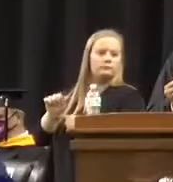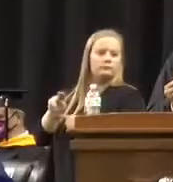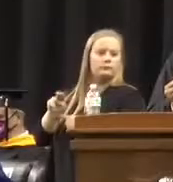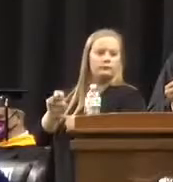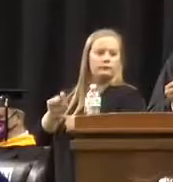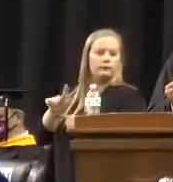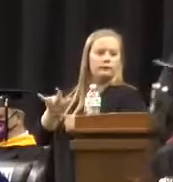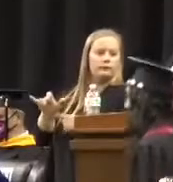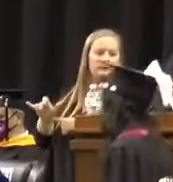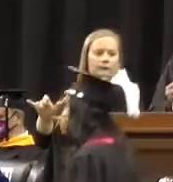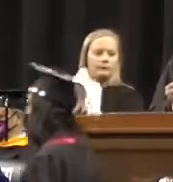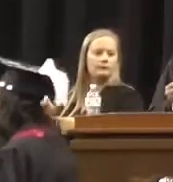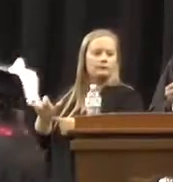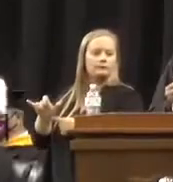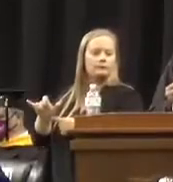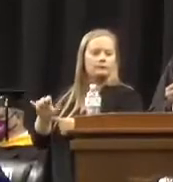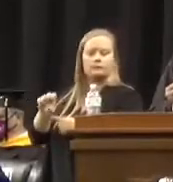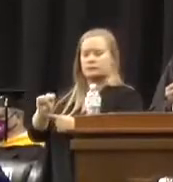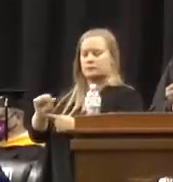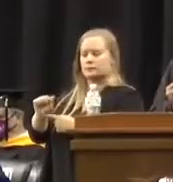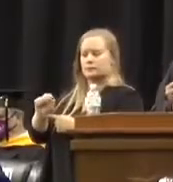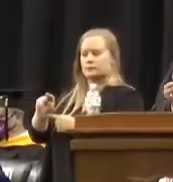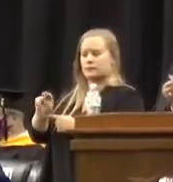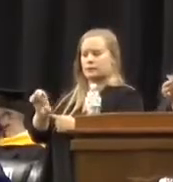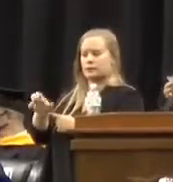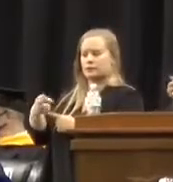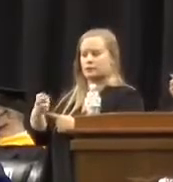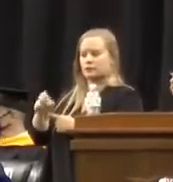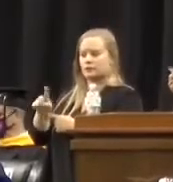Yaneli Patricia Ronquillo Sanchez,